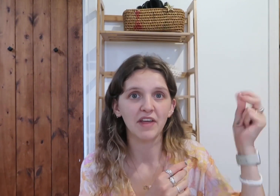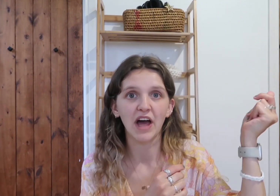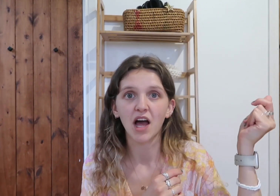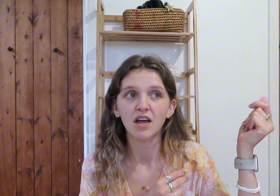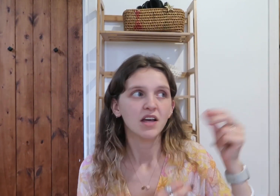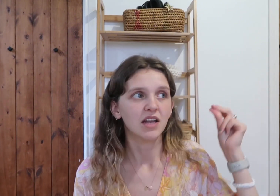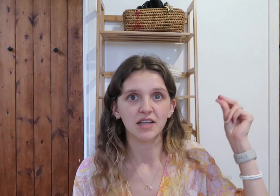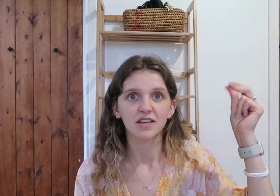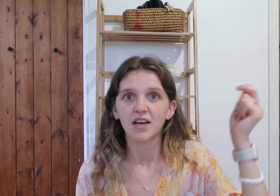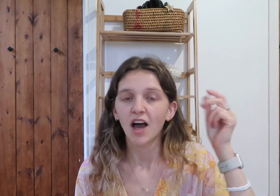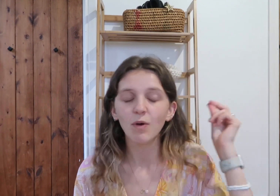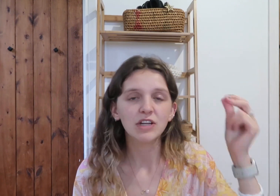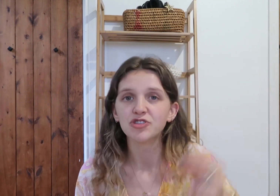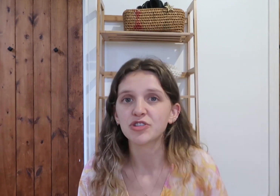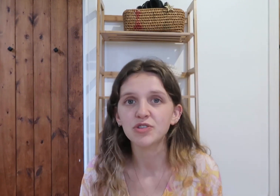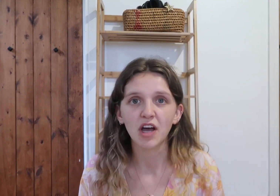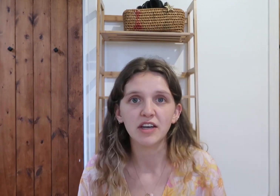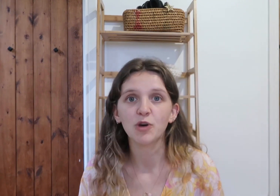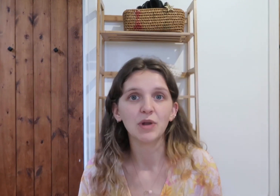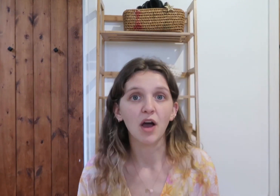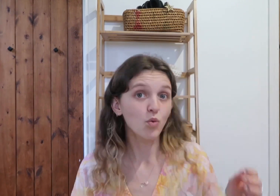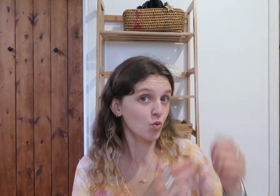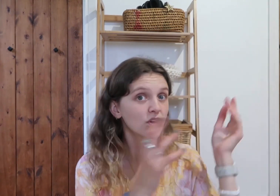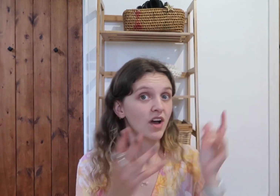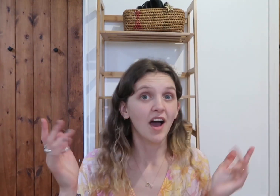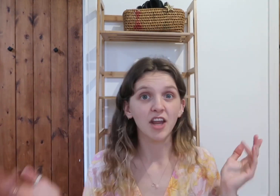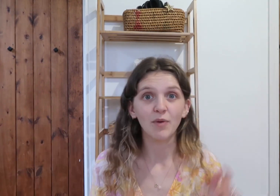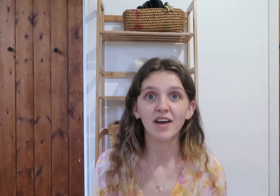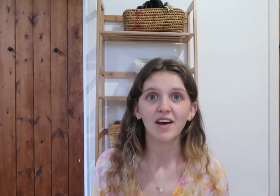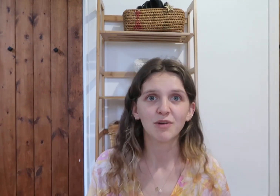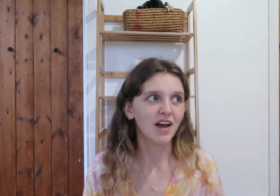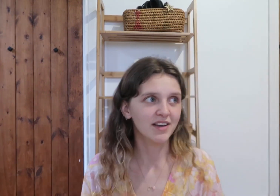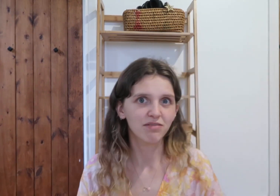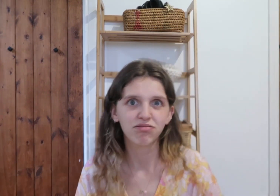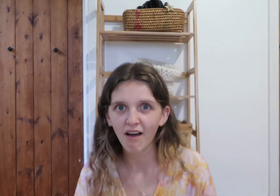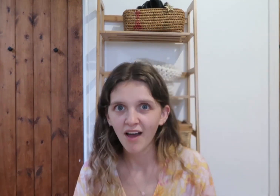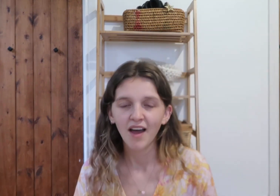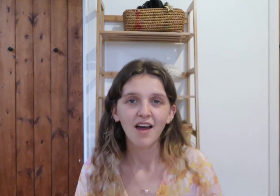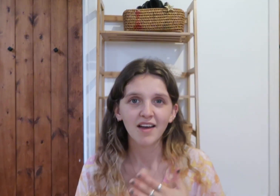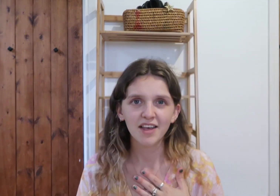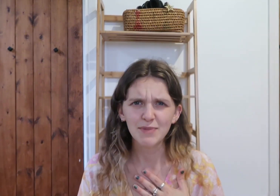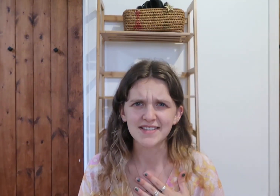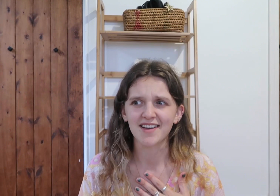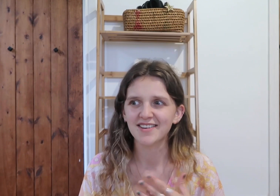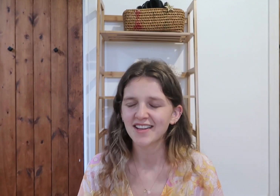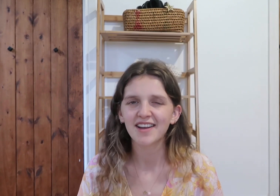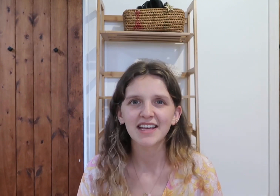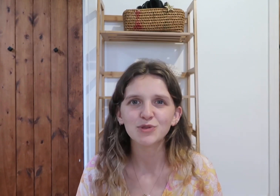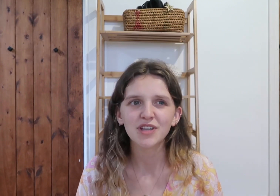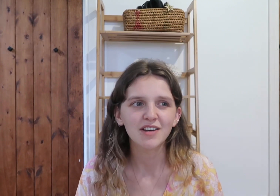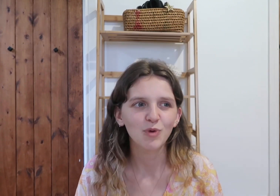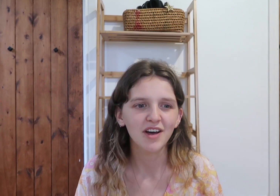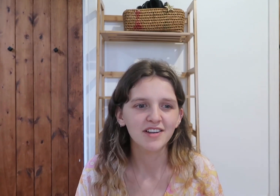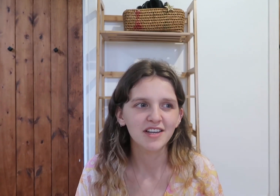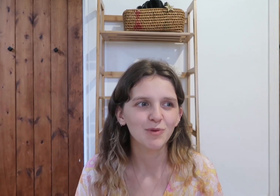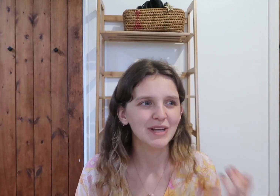that. Like I'll introduce a new sign and he'll be like, oh, I know it, and I'm like, give me a second, and like he'll sign a word and I'm